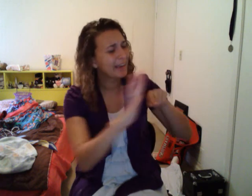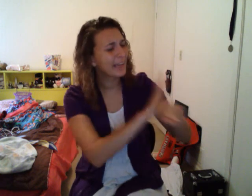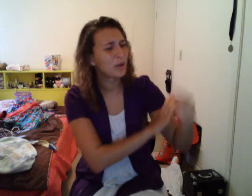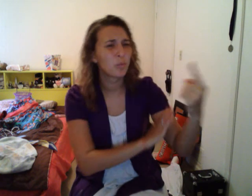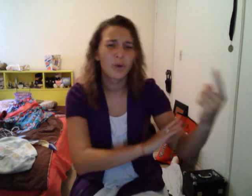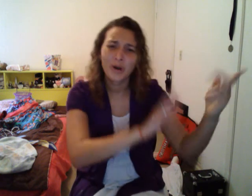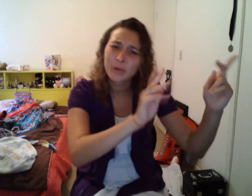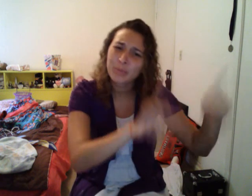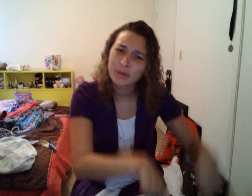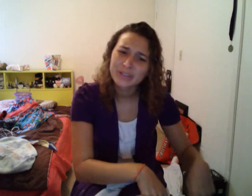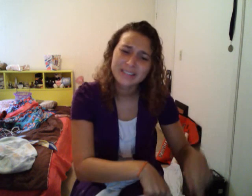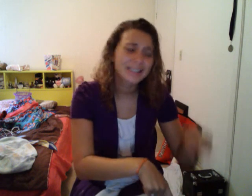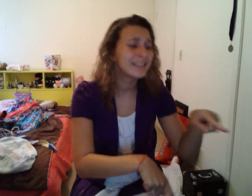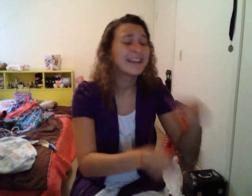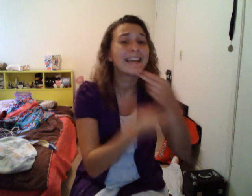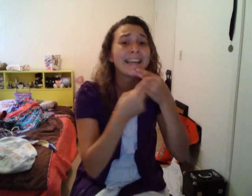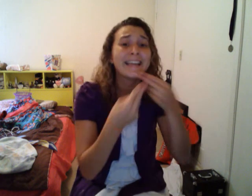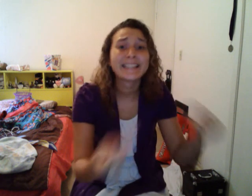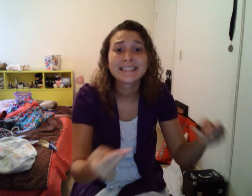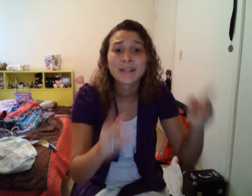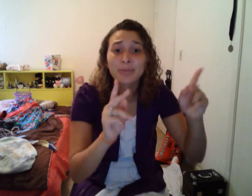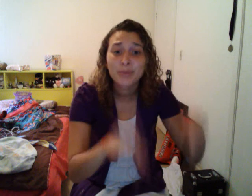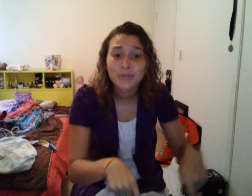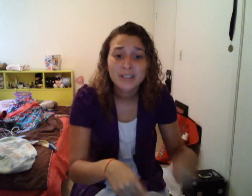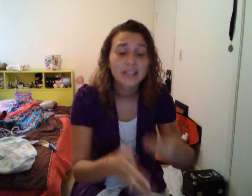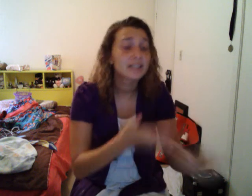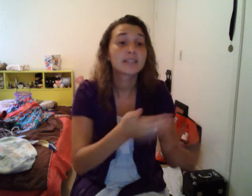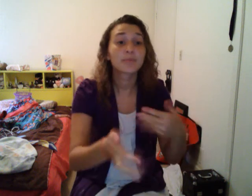an innocent person, even for the sake of